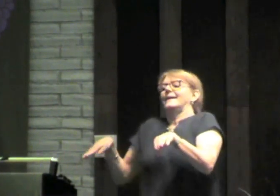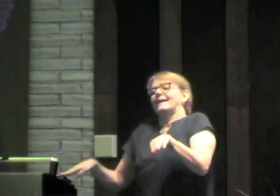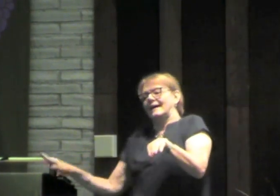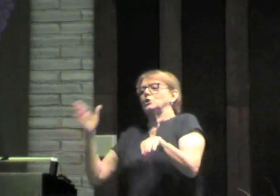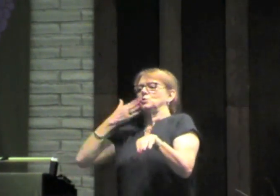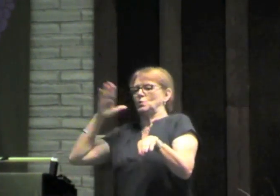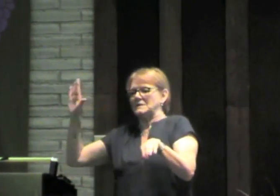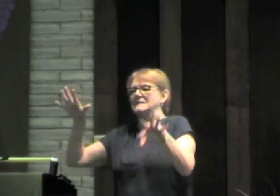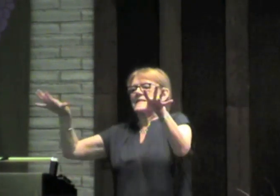to go